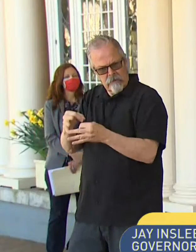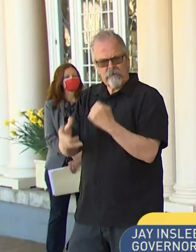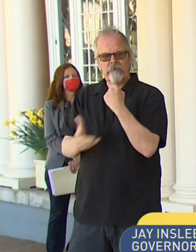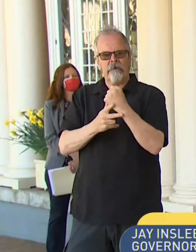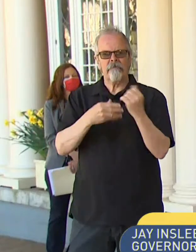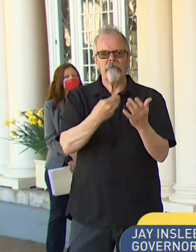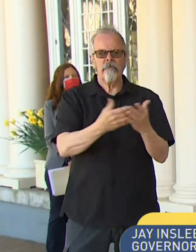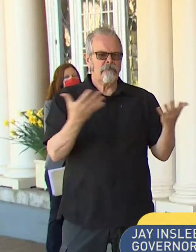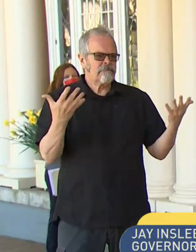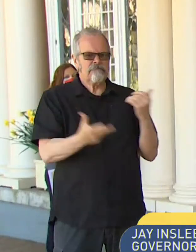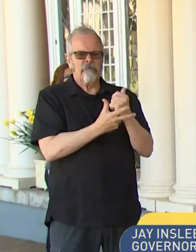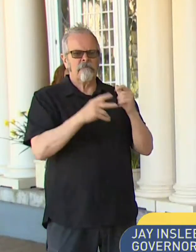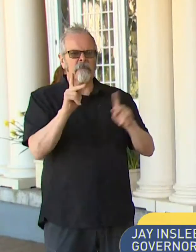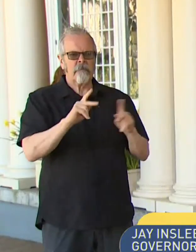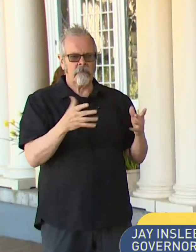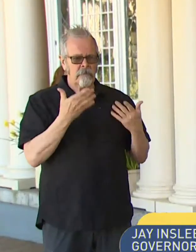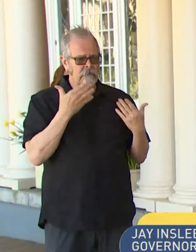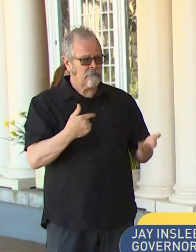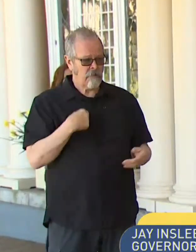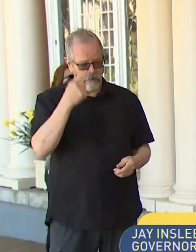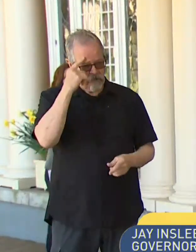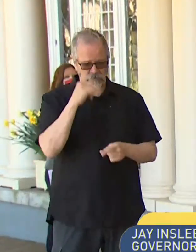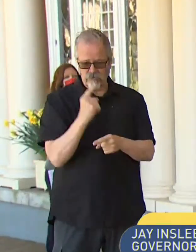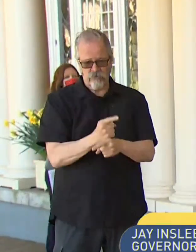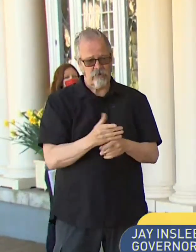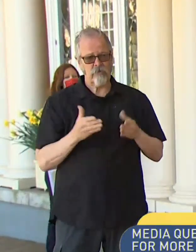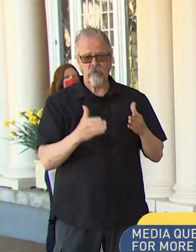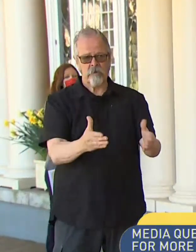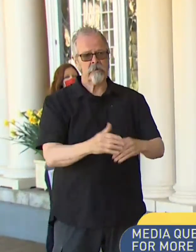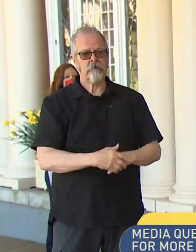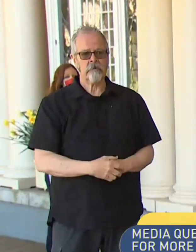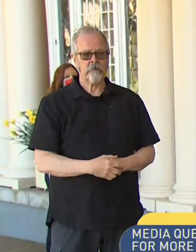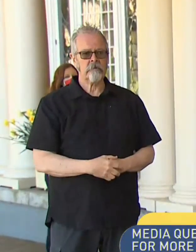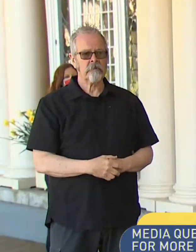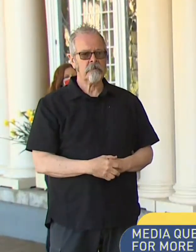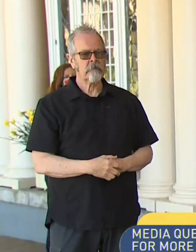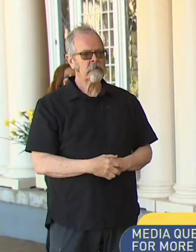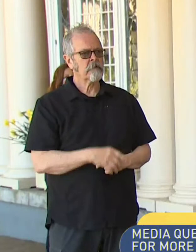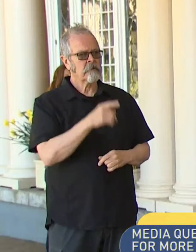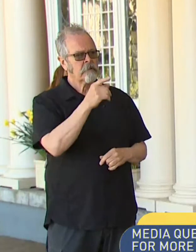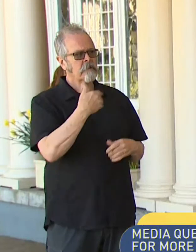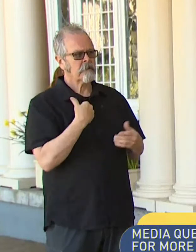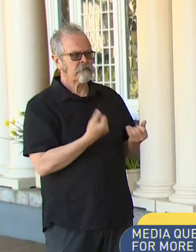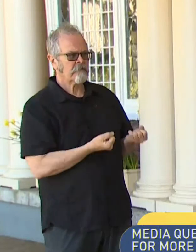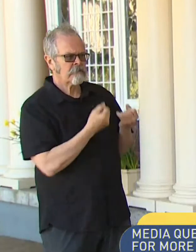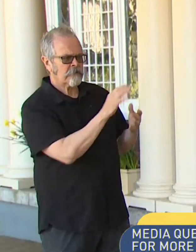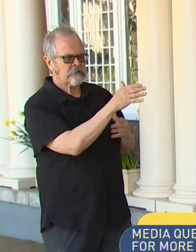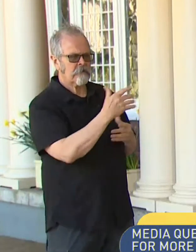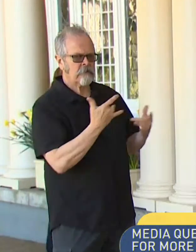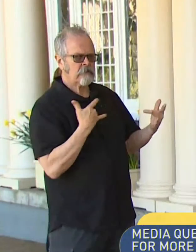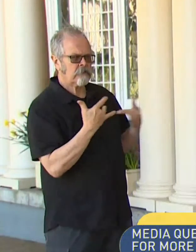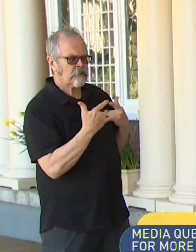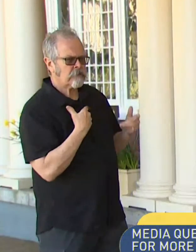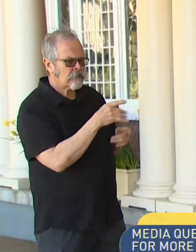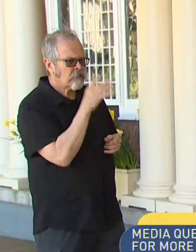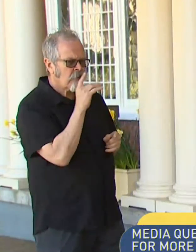that course. I think it's the right one. Governor, you expressed some concerns about hesitancy, and so can you talk a bit about whether you have increased concerns that